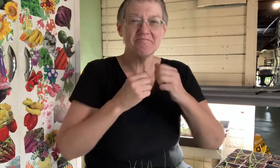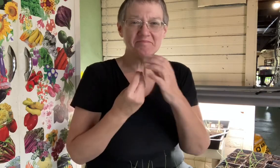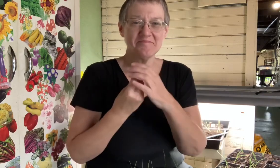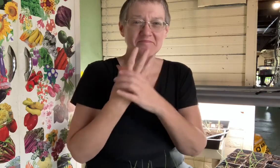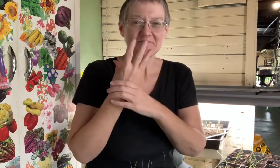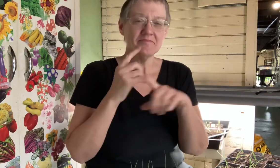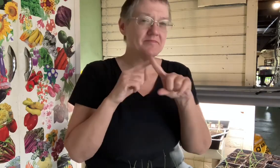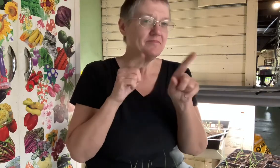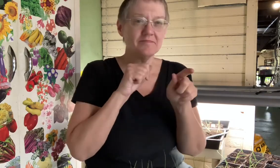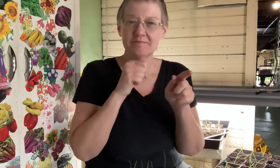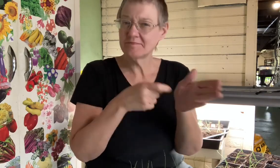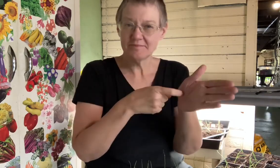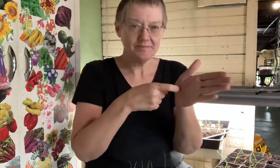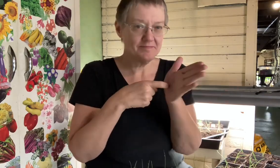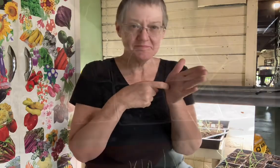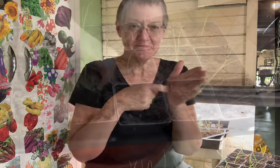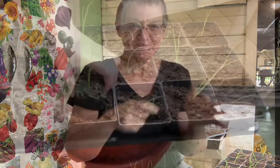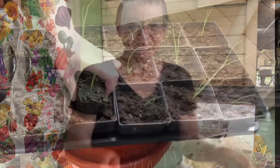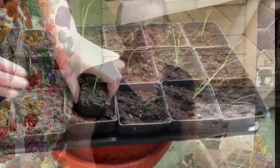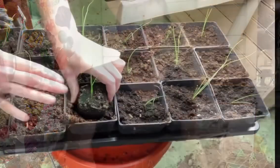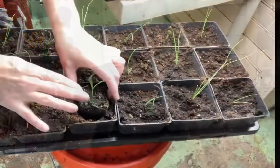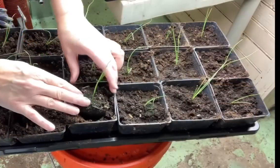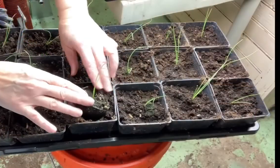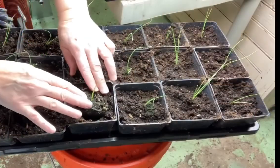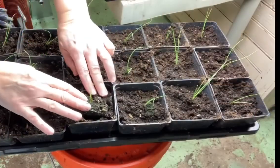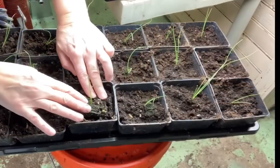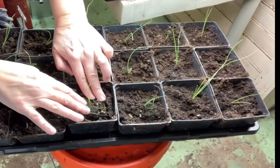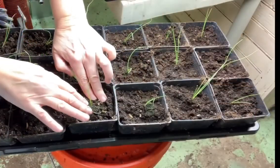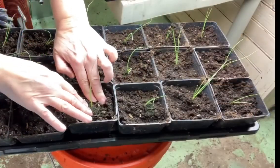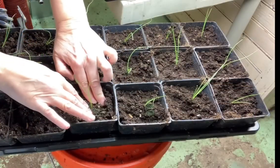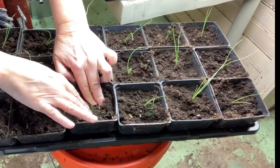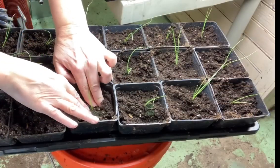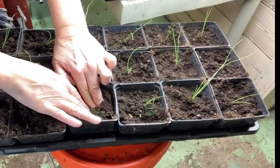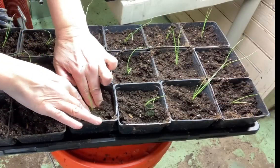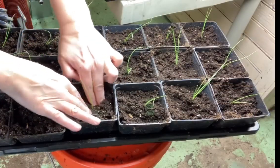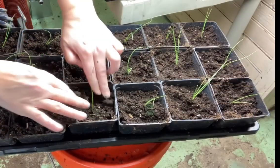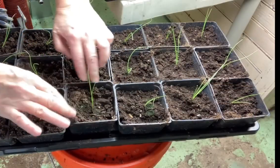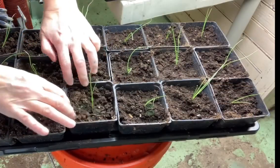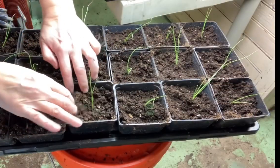I just want to give them more room to grow, but that's really not necessary.